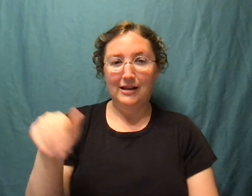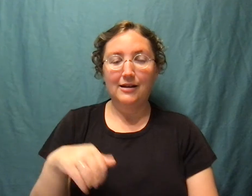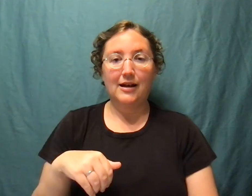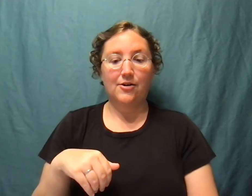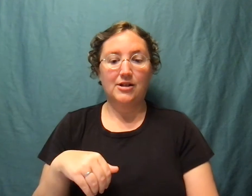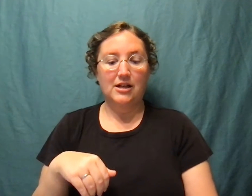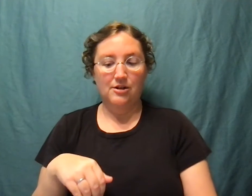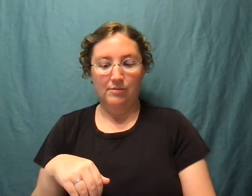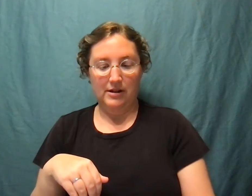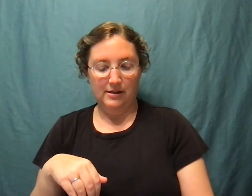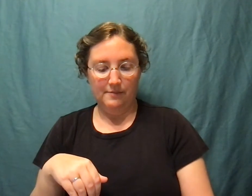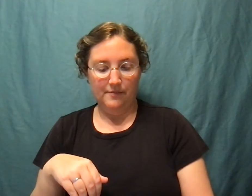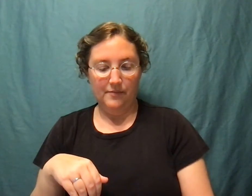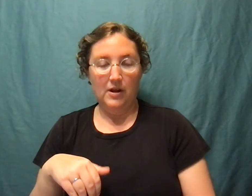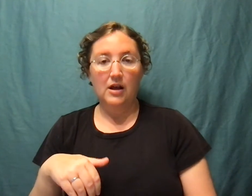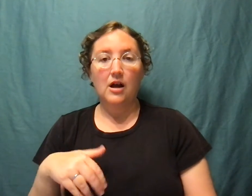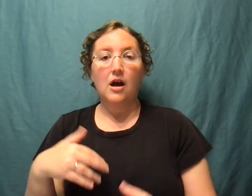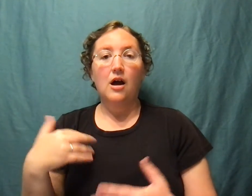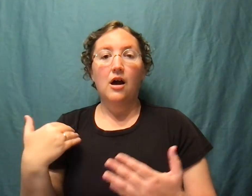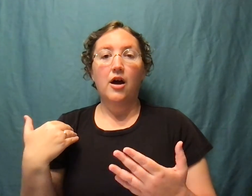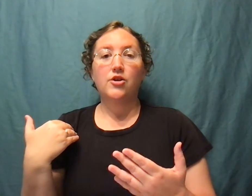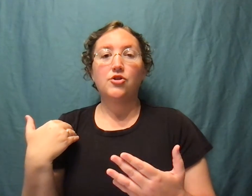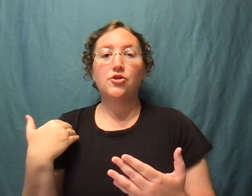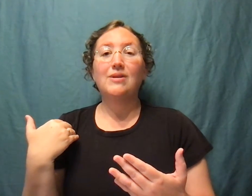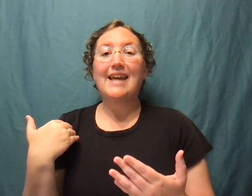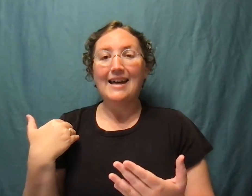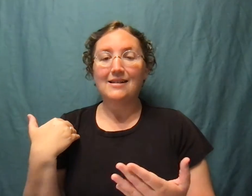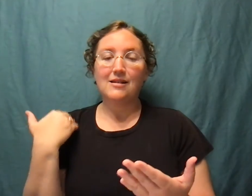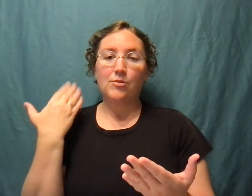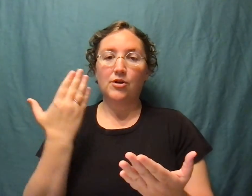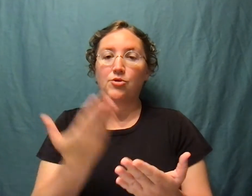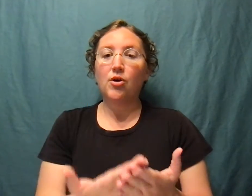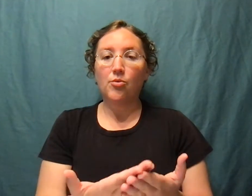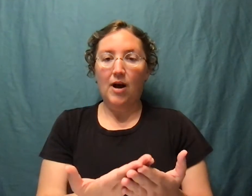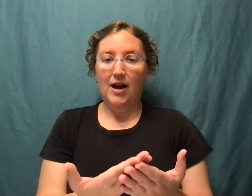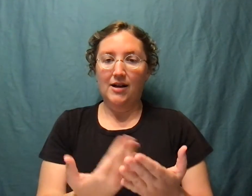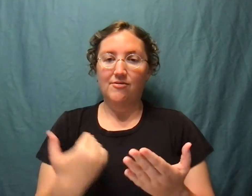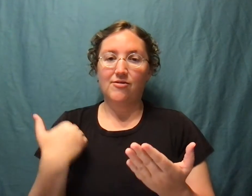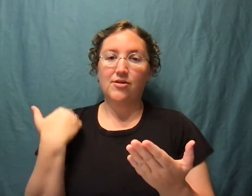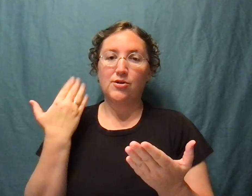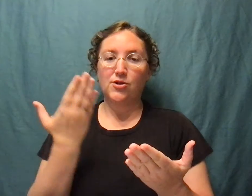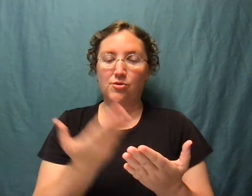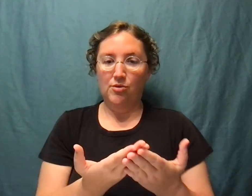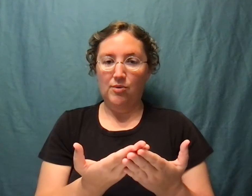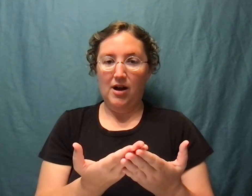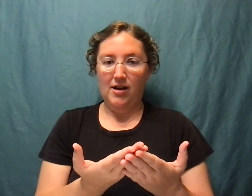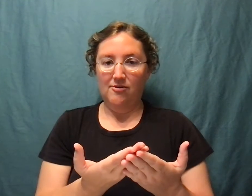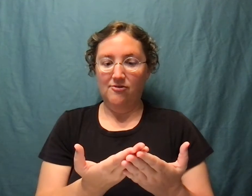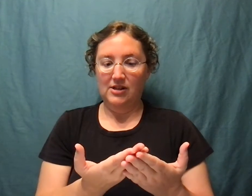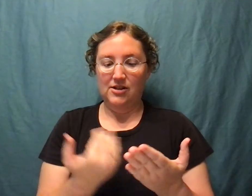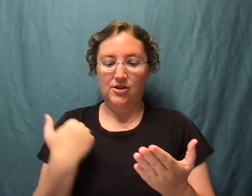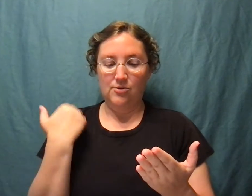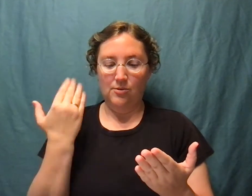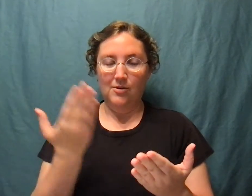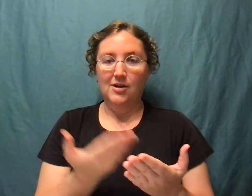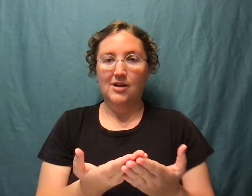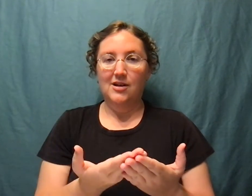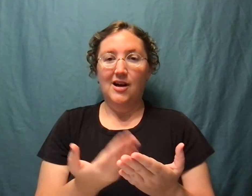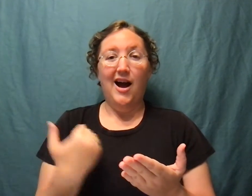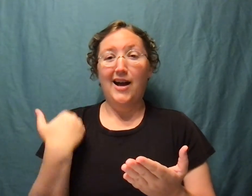Get her attention, please. To get somewhere, to arrive. To arrive is to I